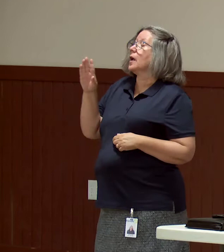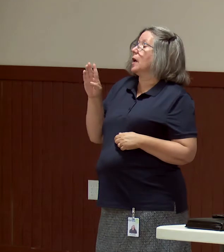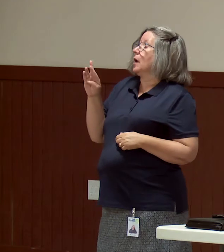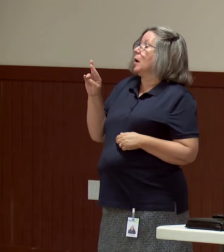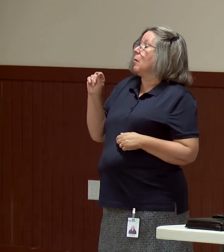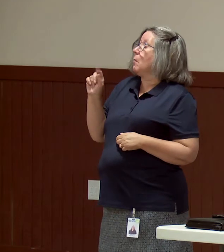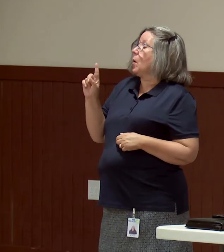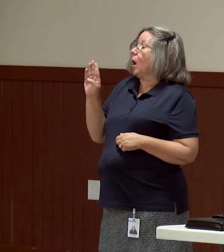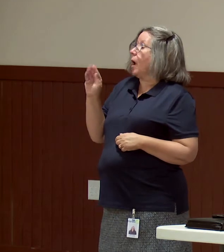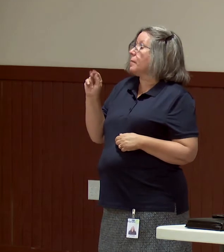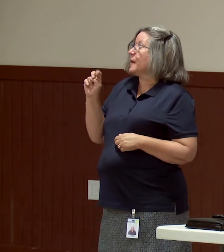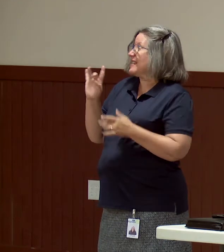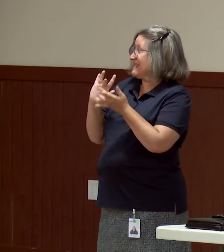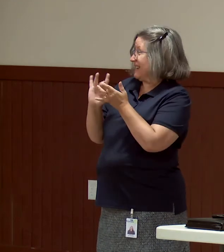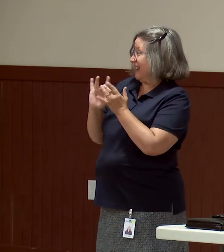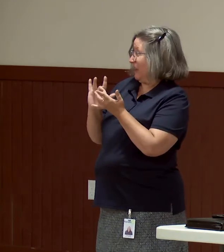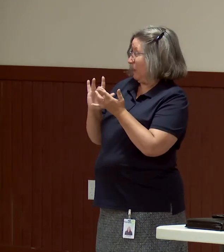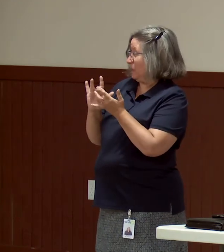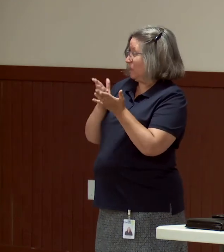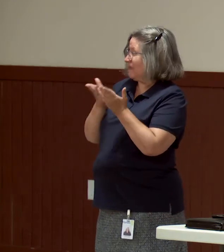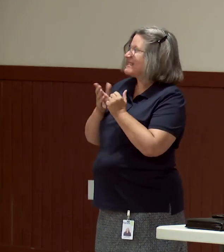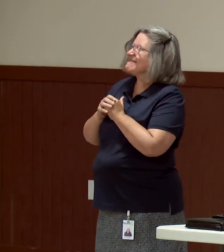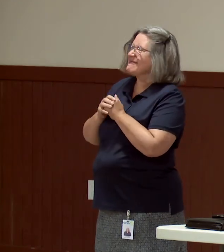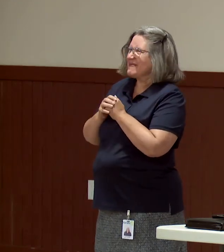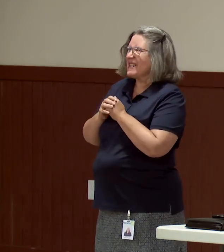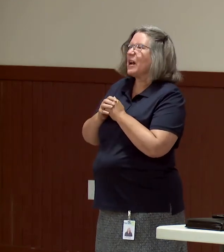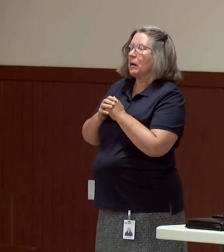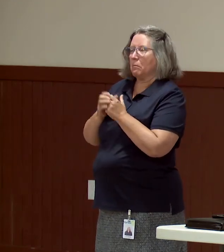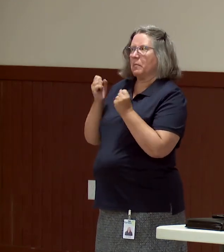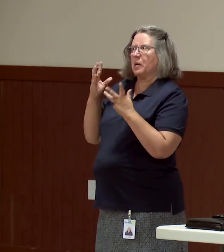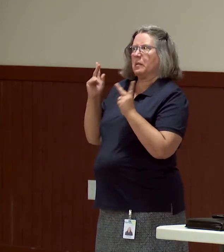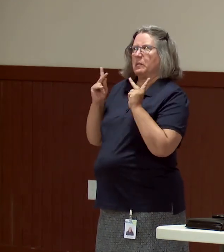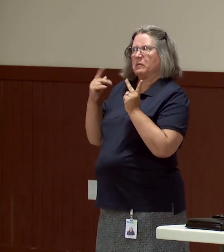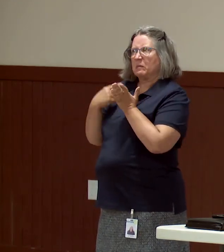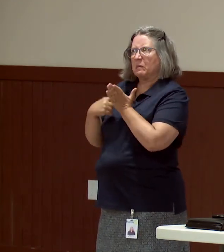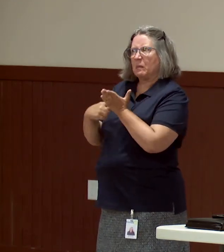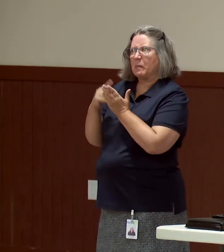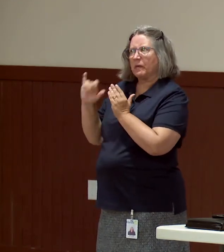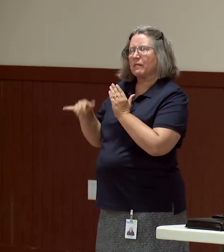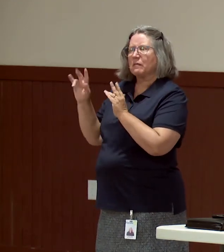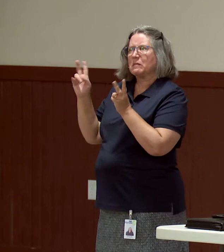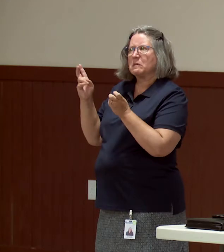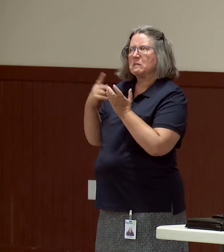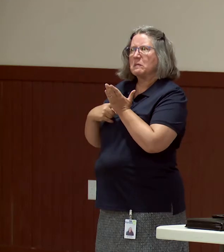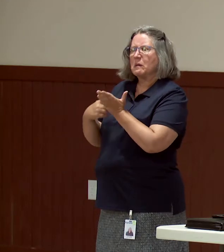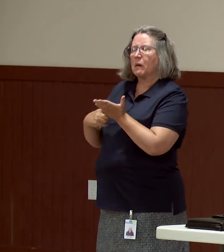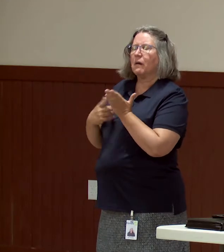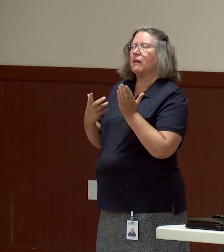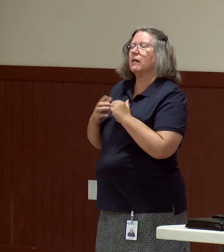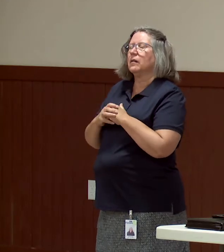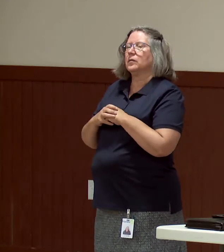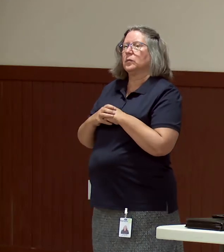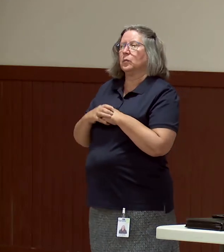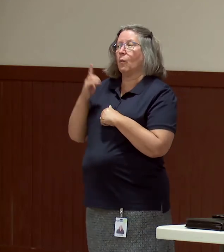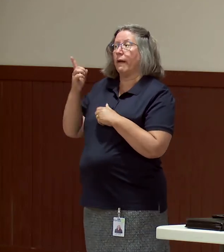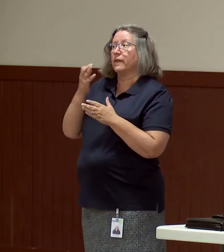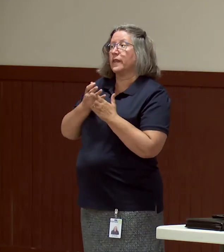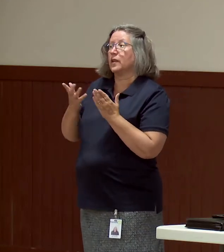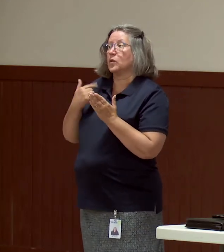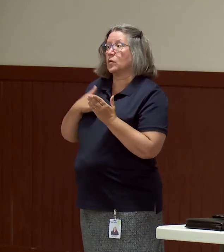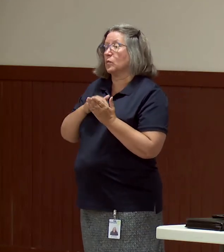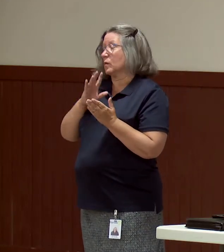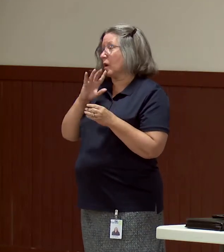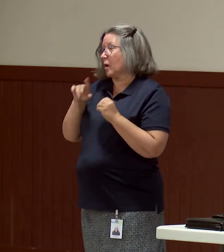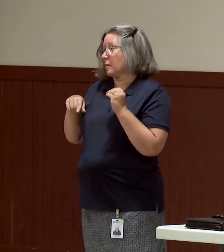very, it's at the forefront of a lot of discussions, but one of the things that we're doing is looking at